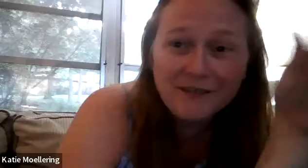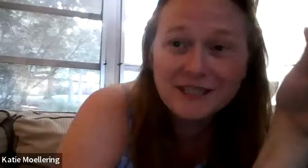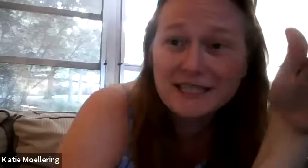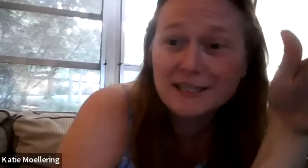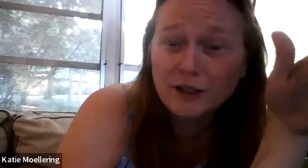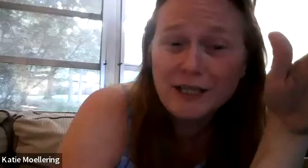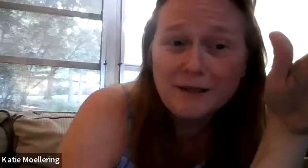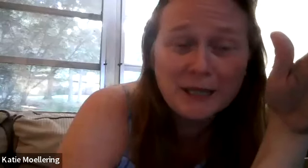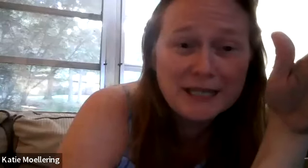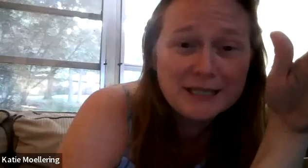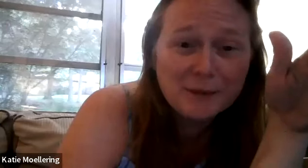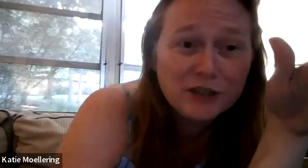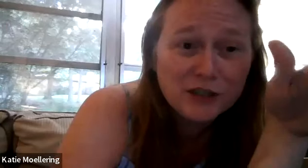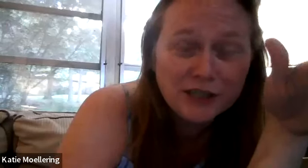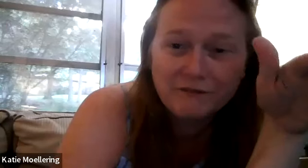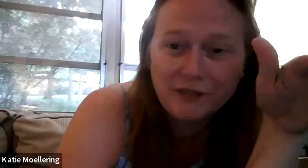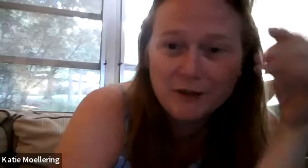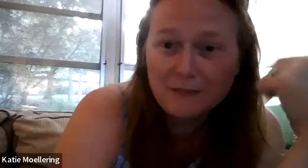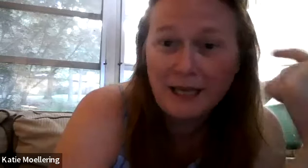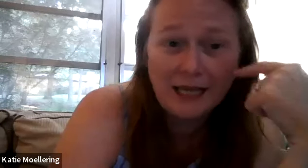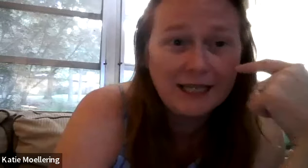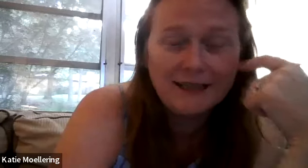leave it at 6:30 because the person you're going to confuse is me.